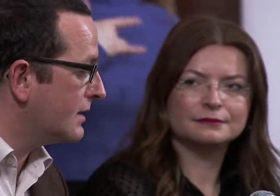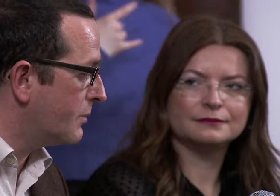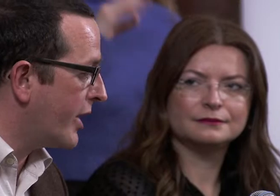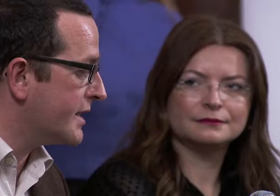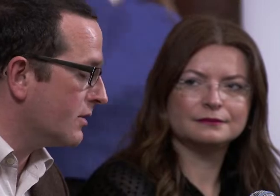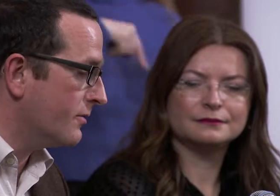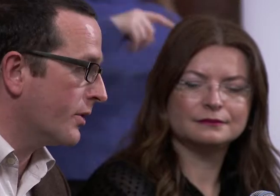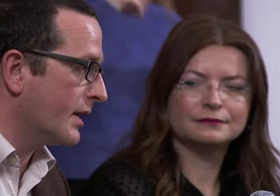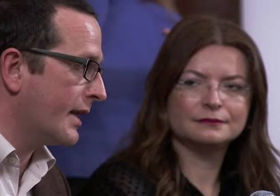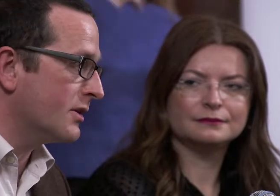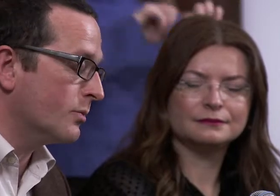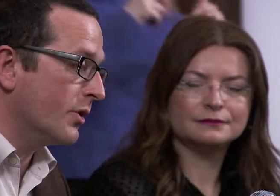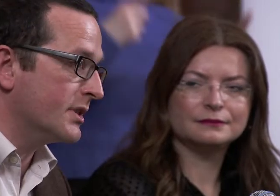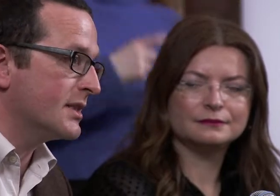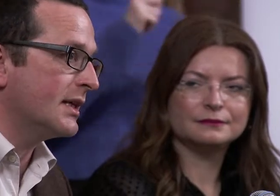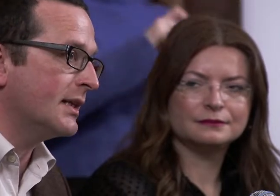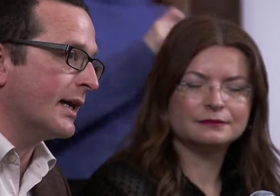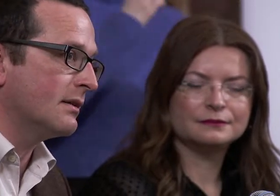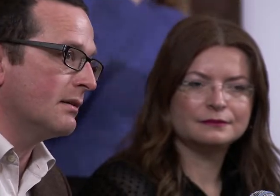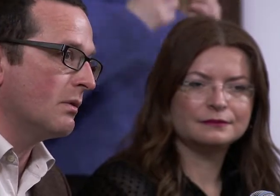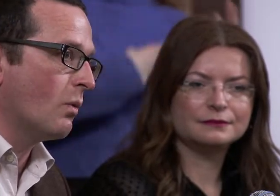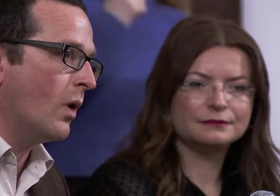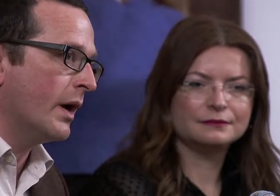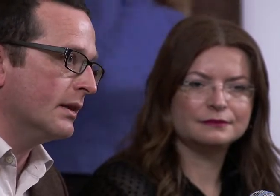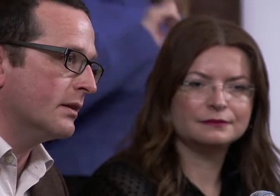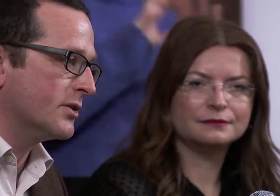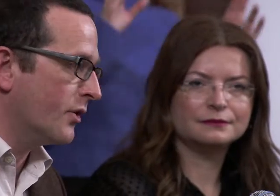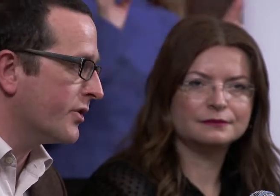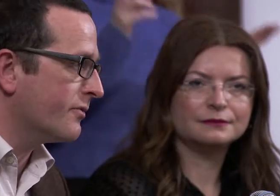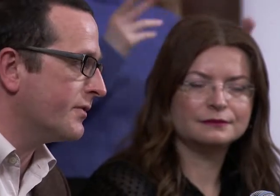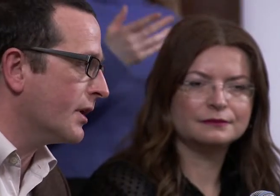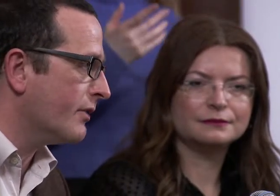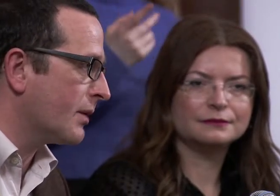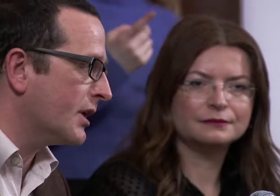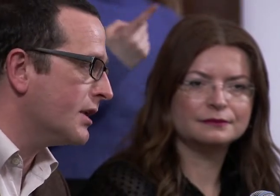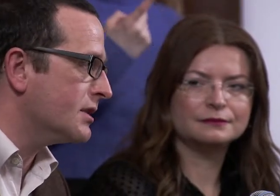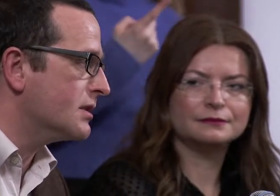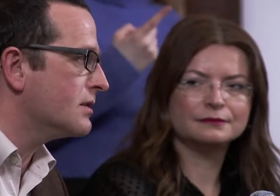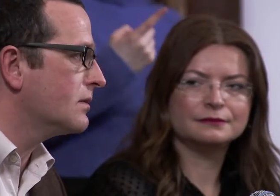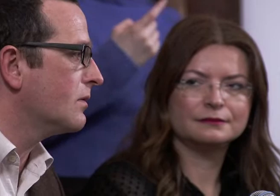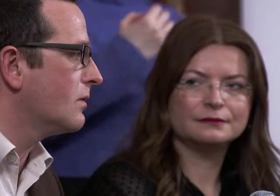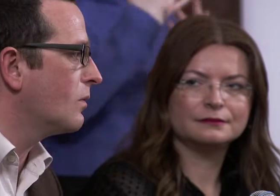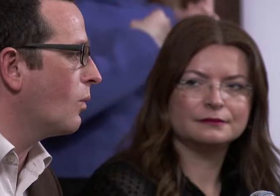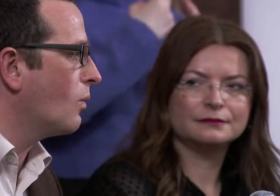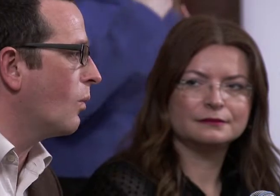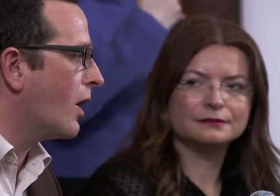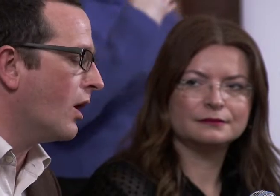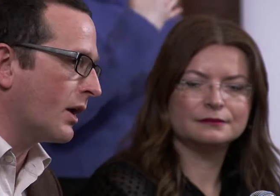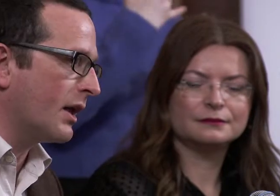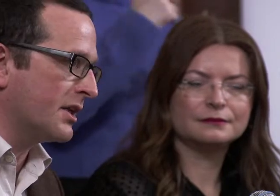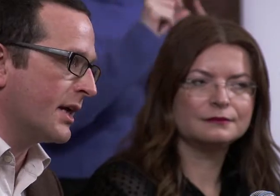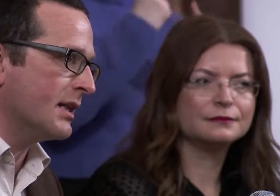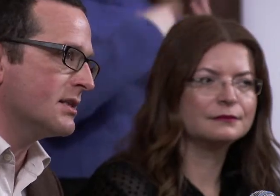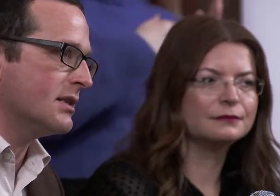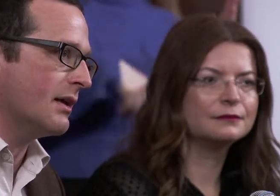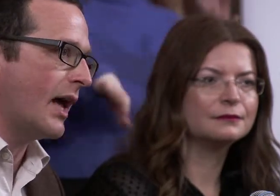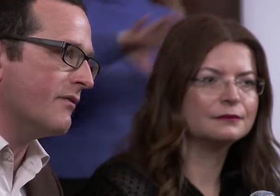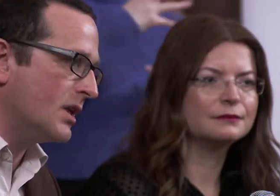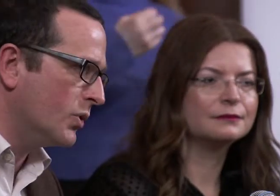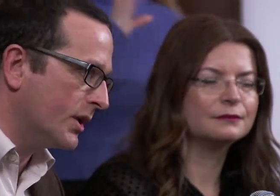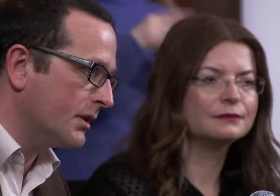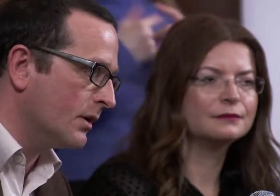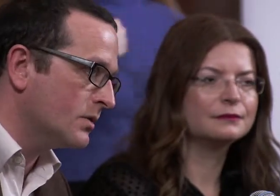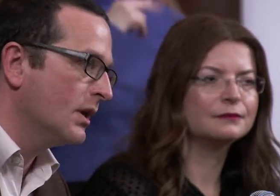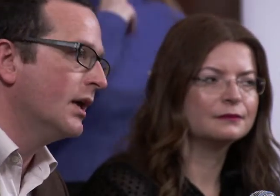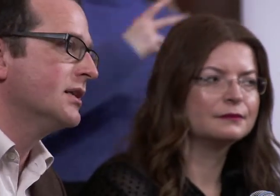at the breakdown of the voting at the end of the report, you'll see that while there's 159 recommendations, we all got a chance to have